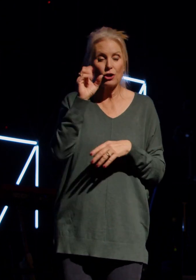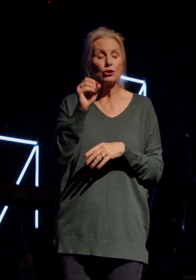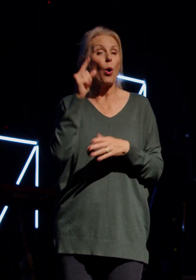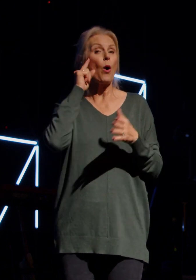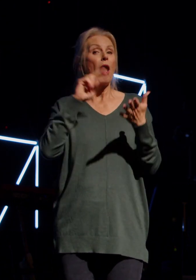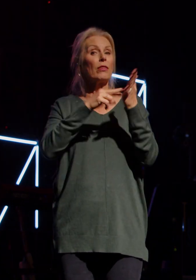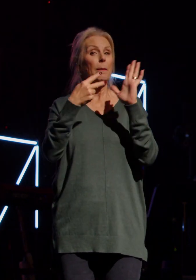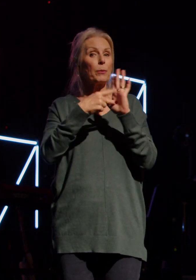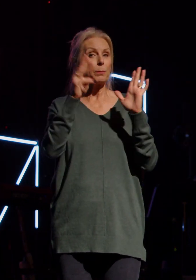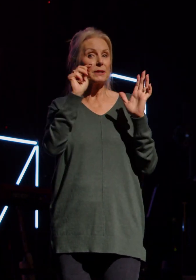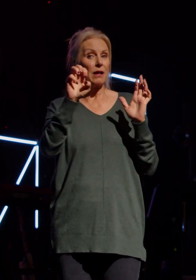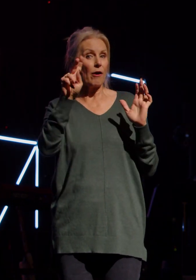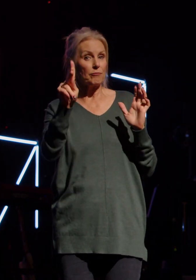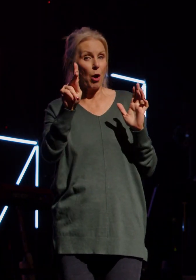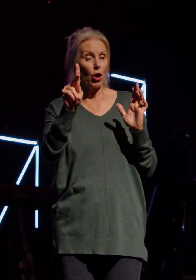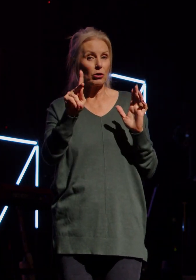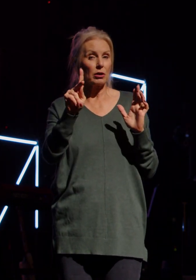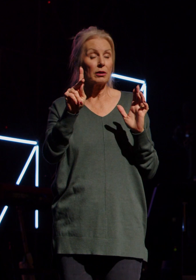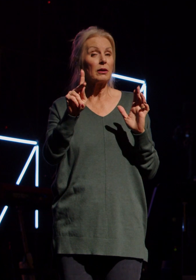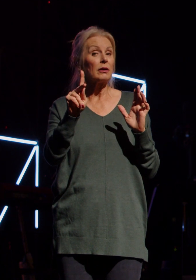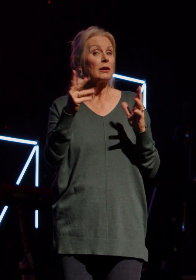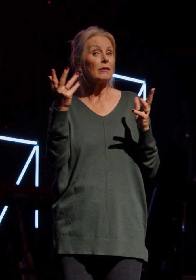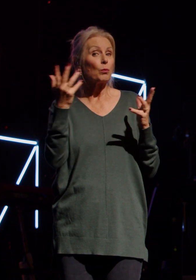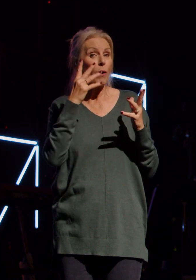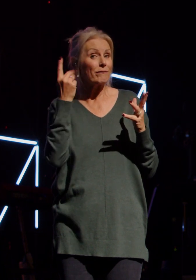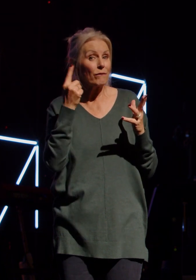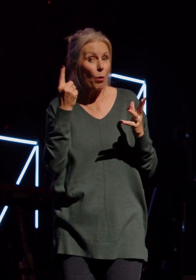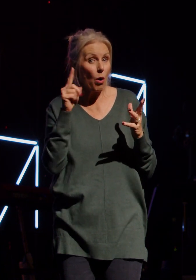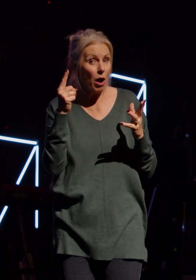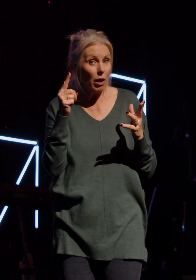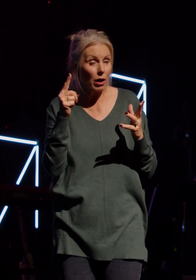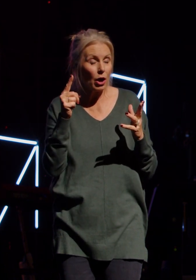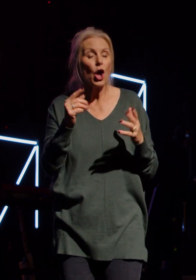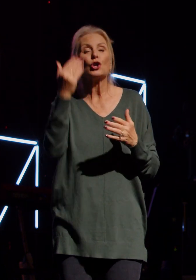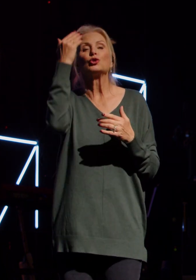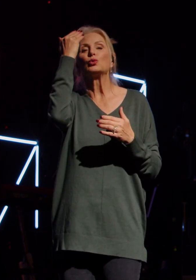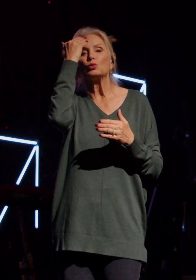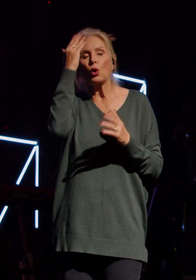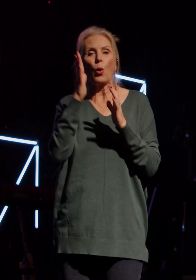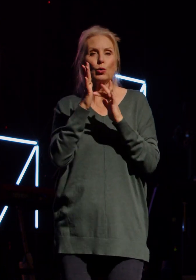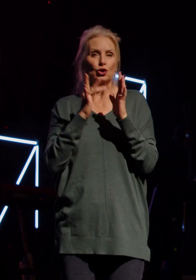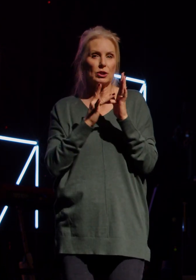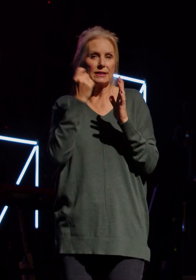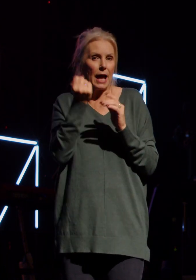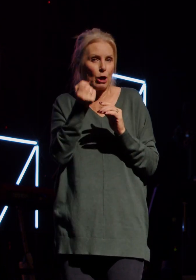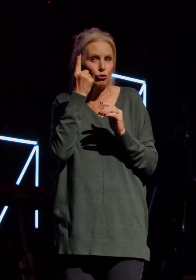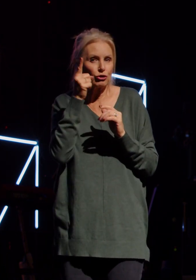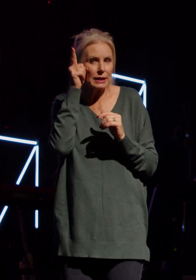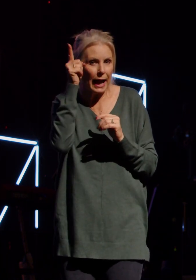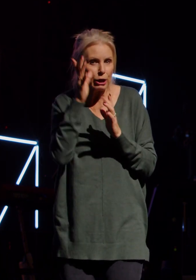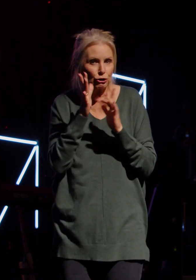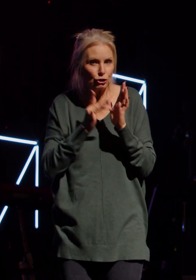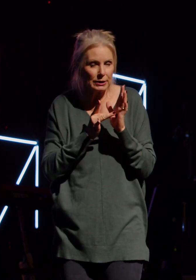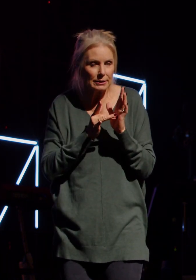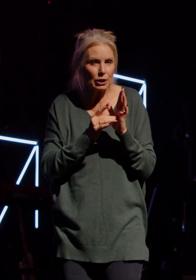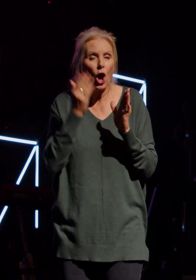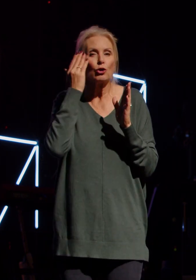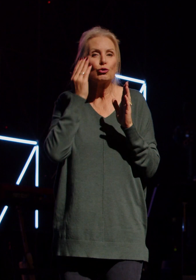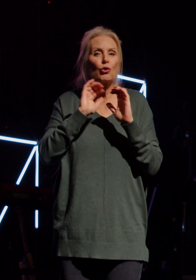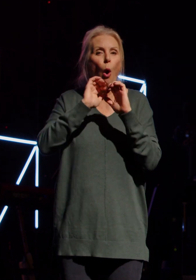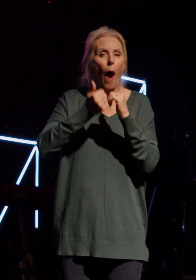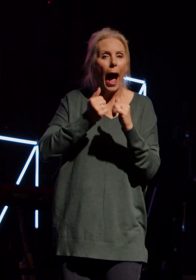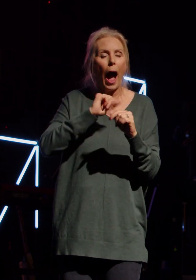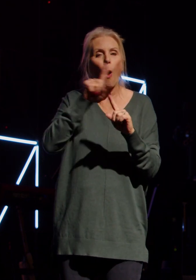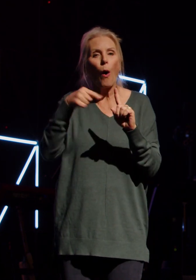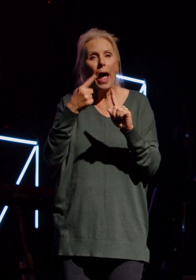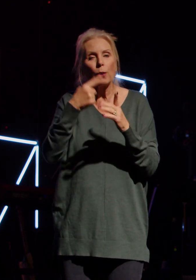of Mark is to know Jesus and to understand his call to discipleship. To know how and what